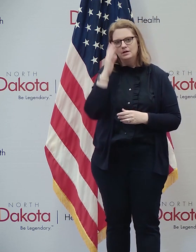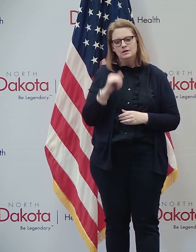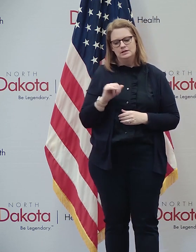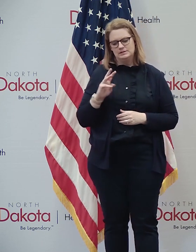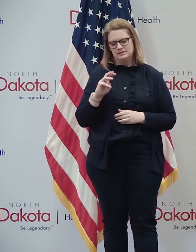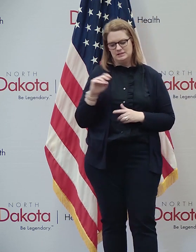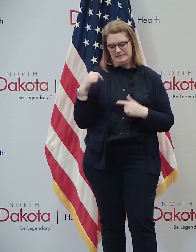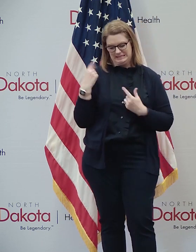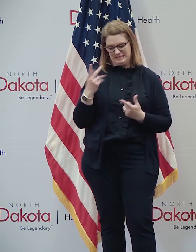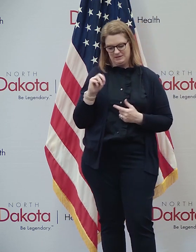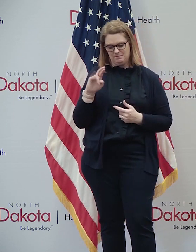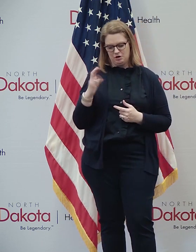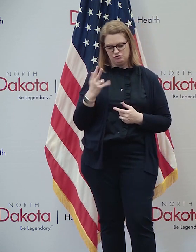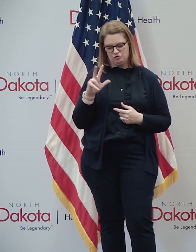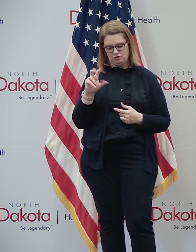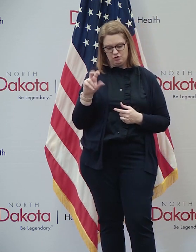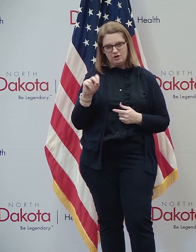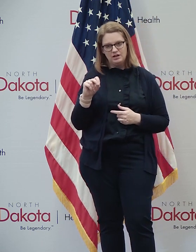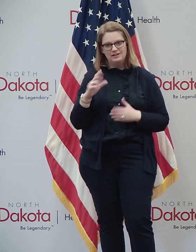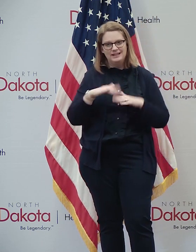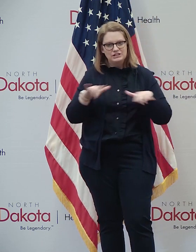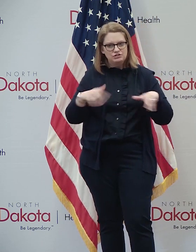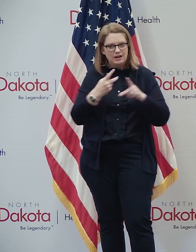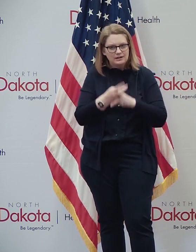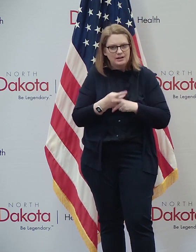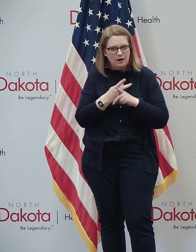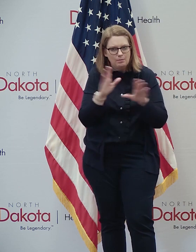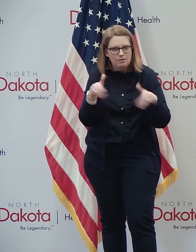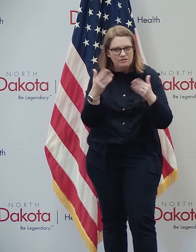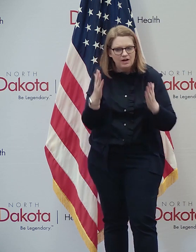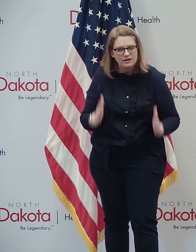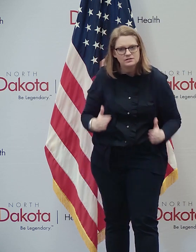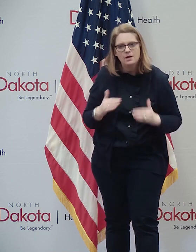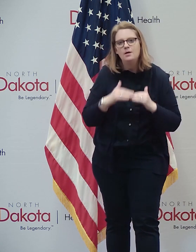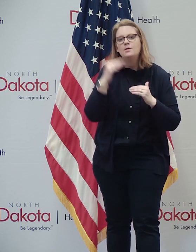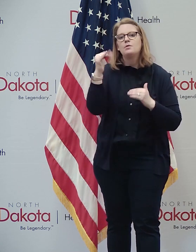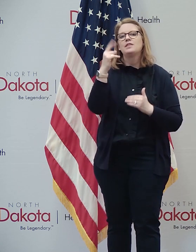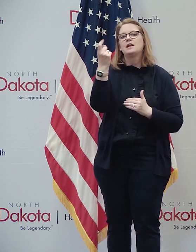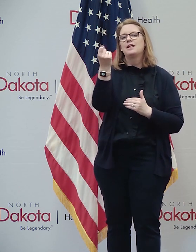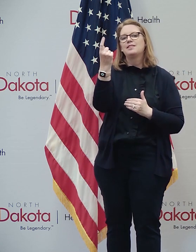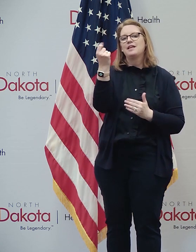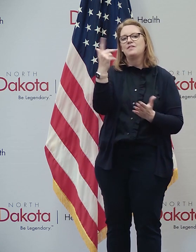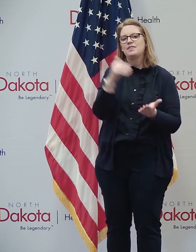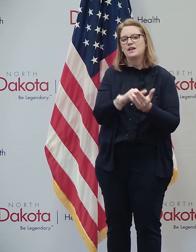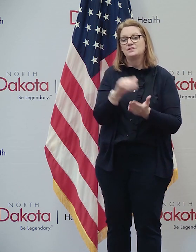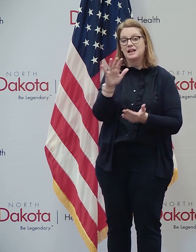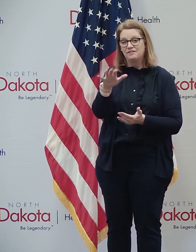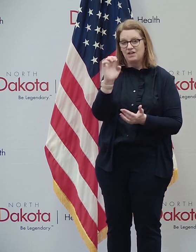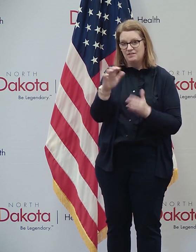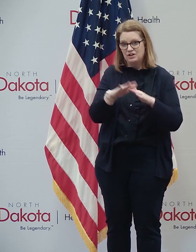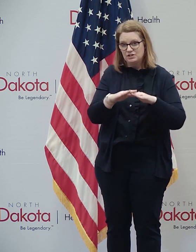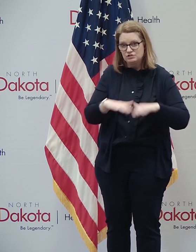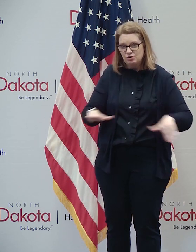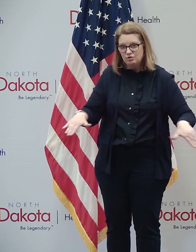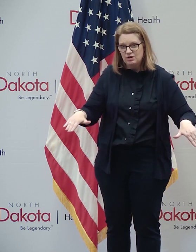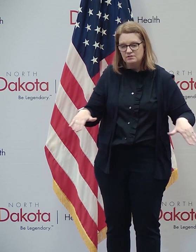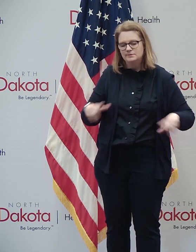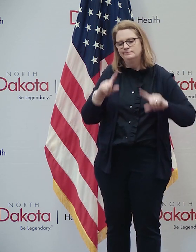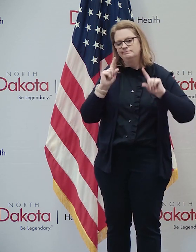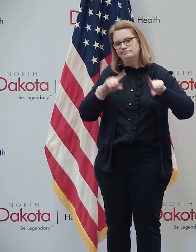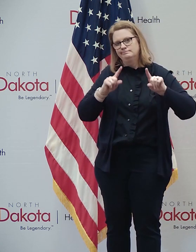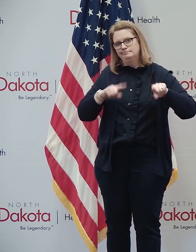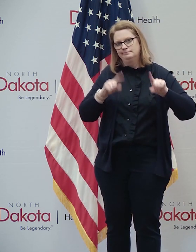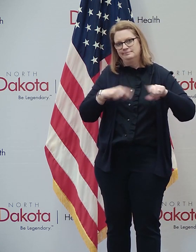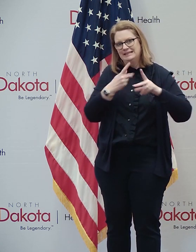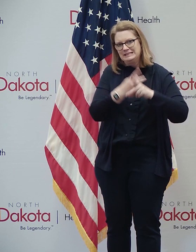when the program began, child care providers across the state have reported more than 11,500 children have been attending child